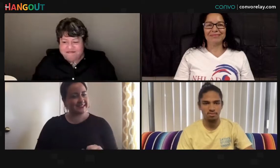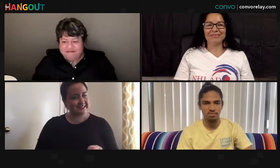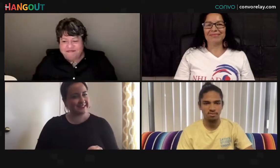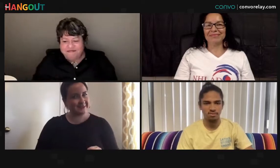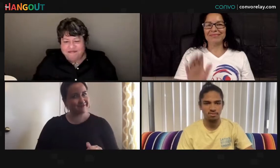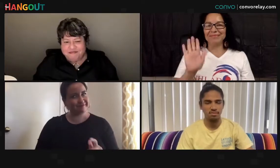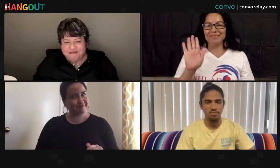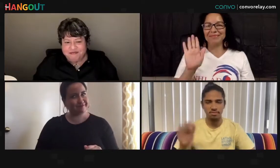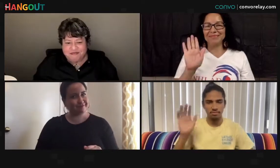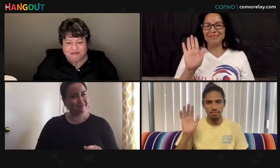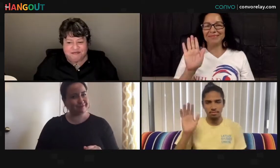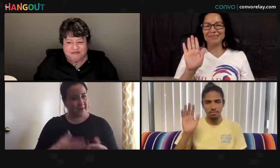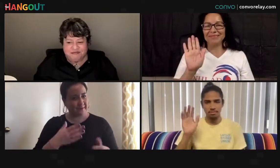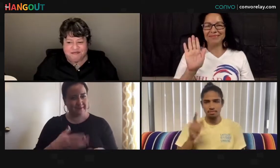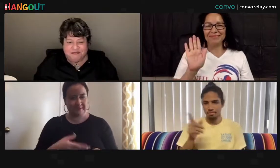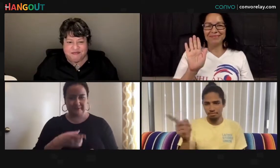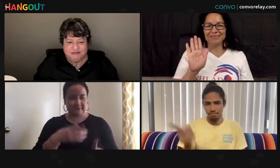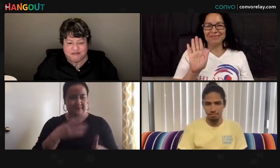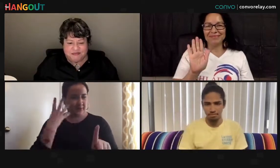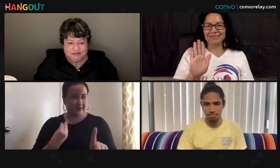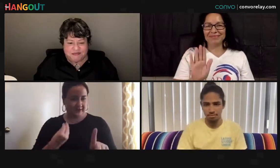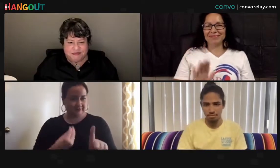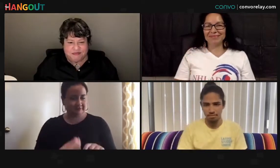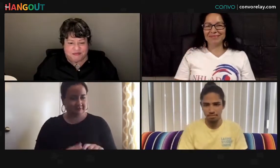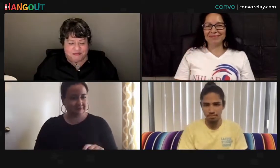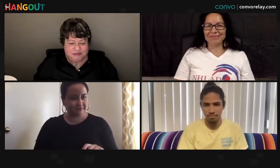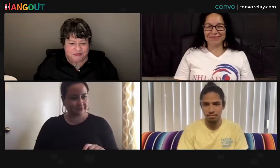So Hmm. I don't know. I think it's just a common misconception.